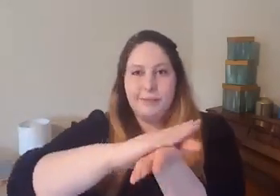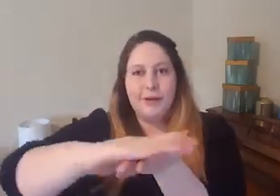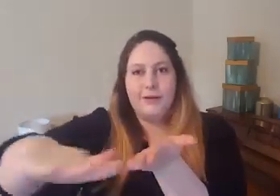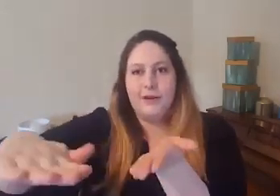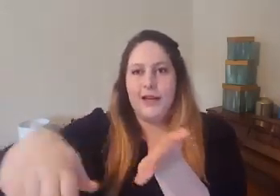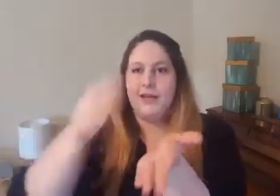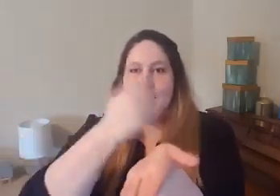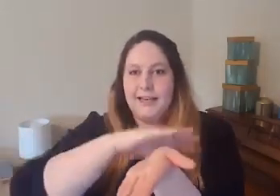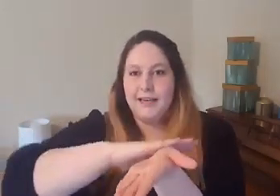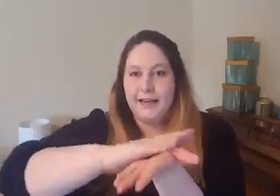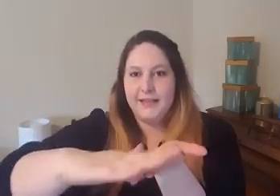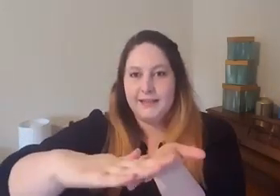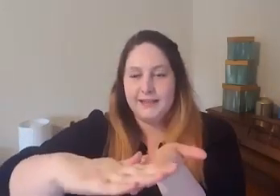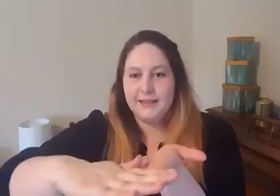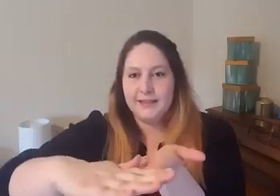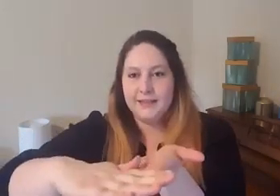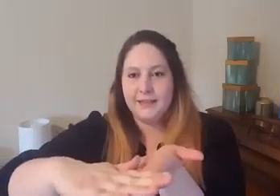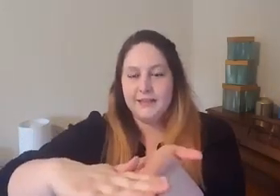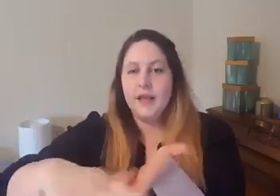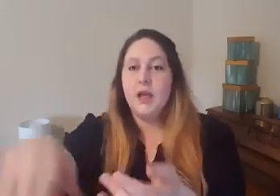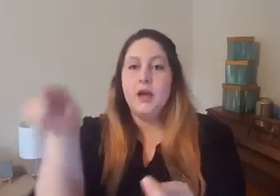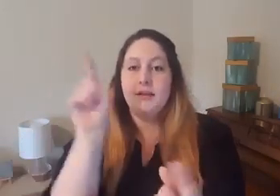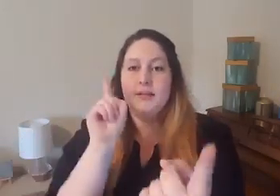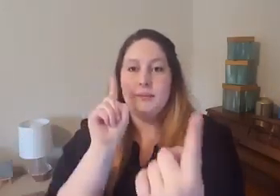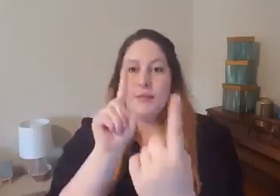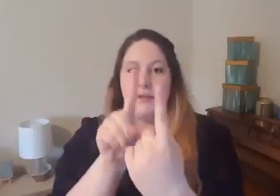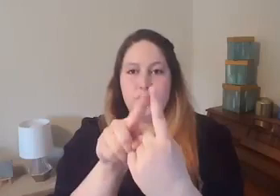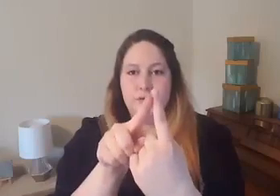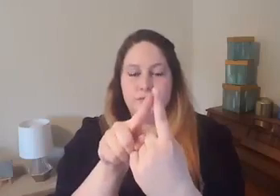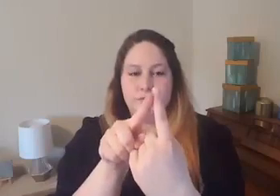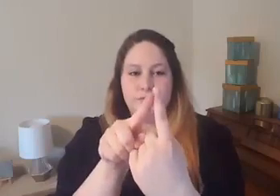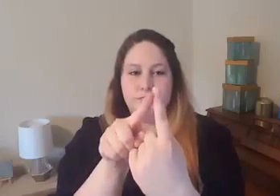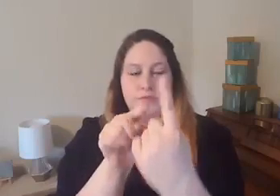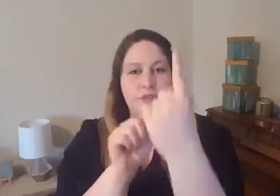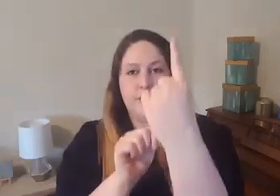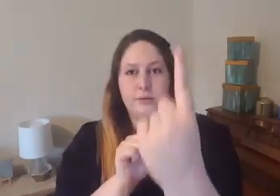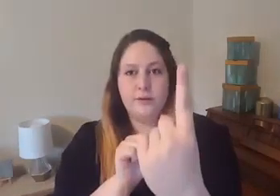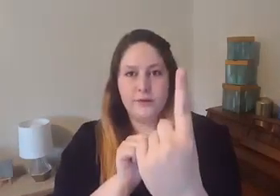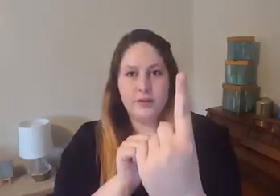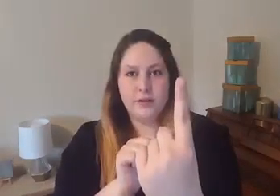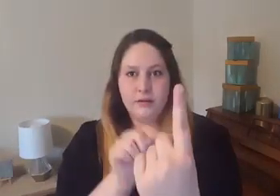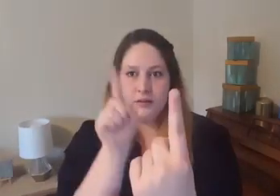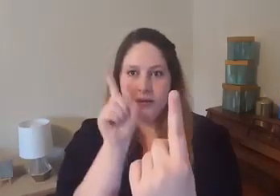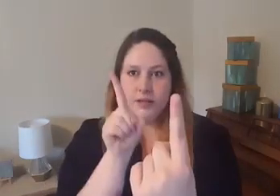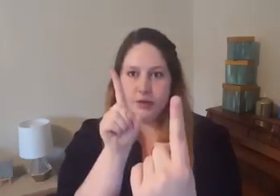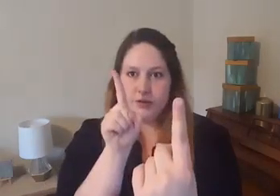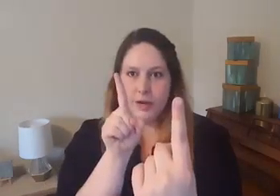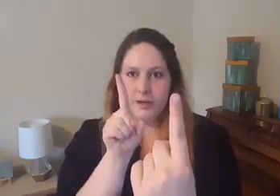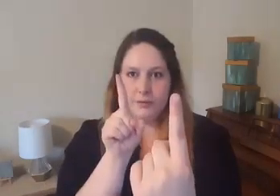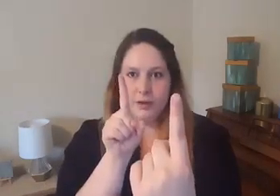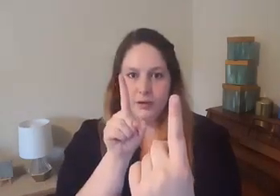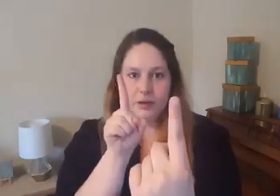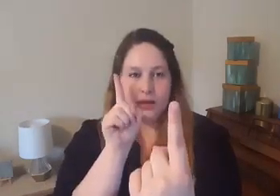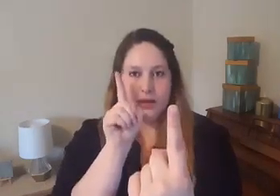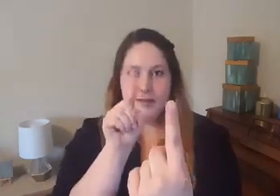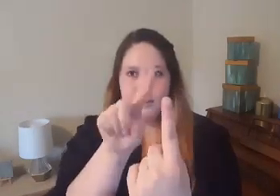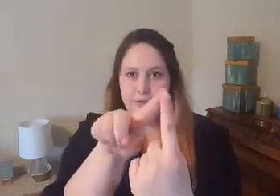butter on your hand. Nice to meet you. So you have your one finger, and then your dominant one. To meet